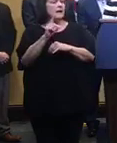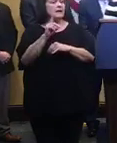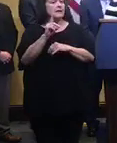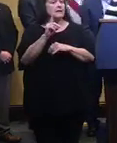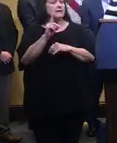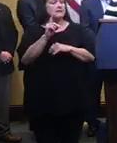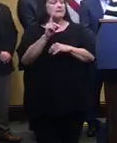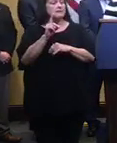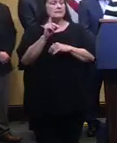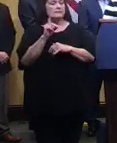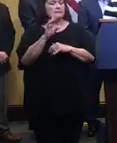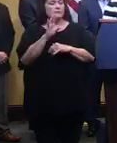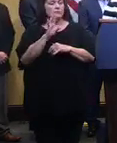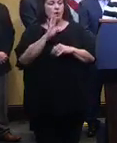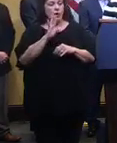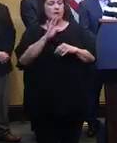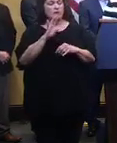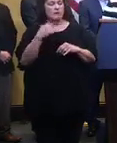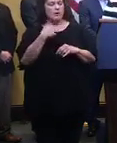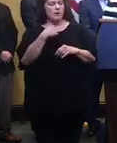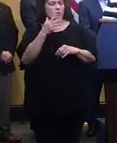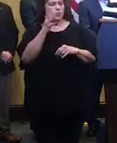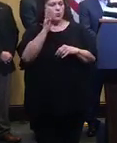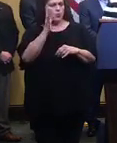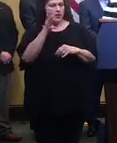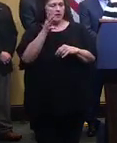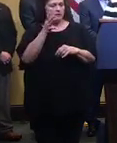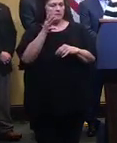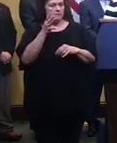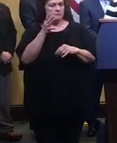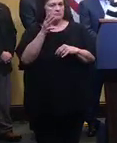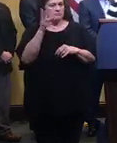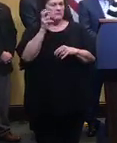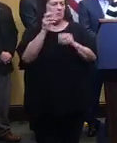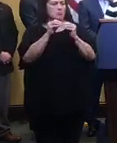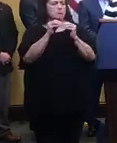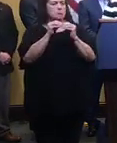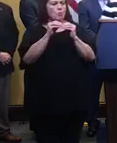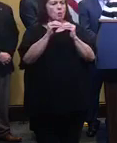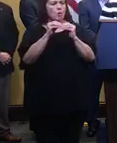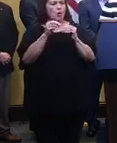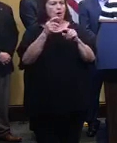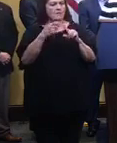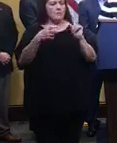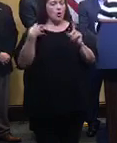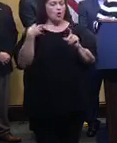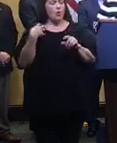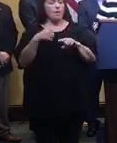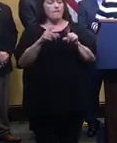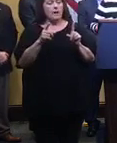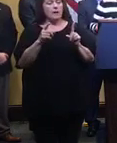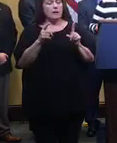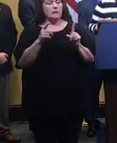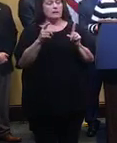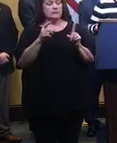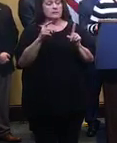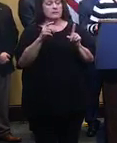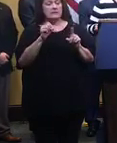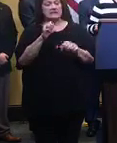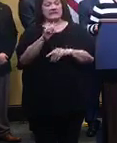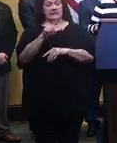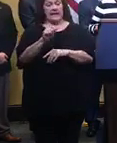about and we'll hear more from Colonel Murphy regarding the SEALA projects. But one of the things that has